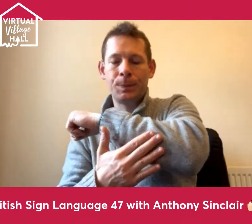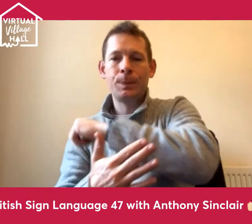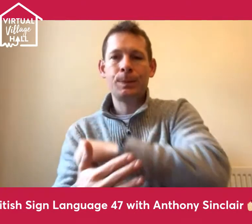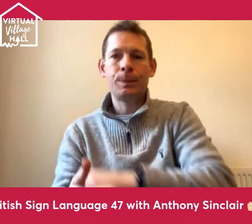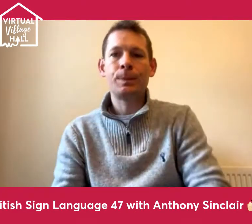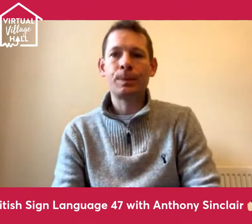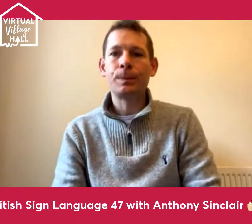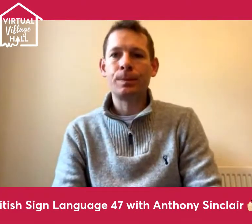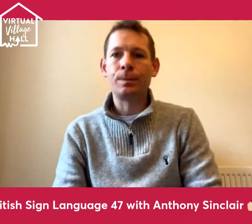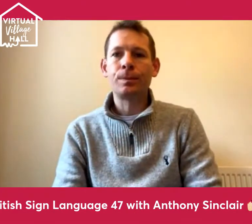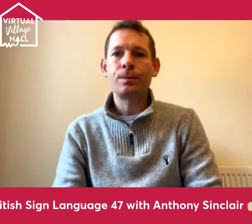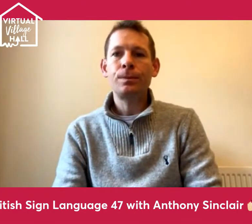brown.